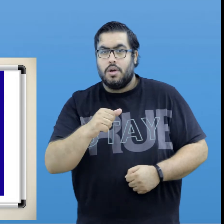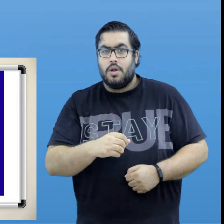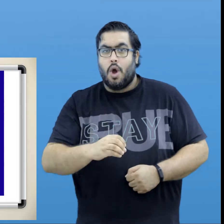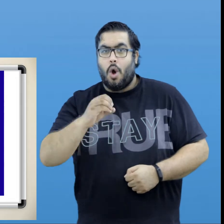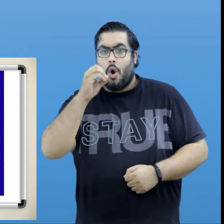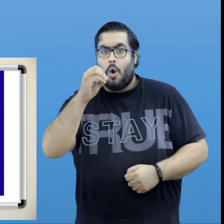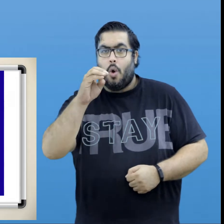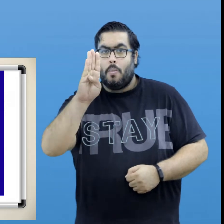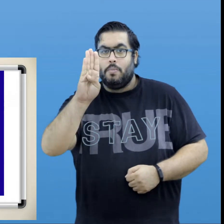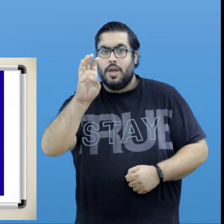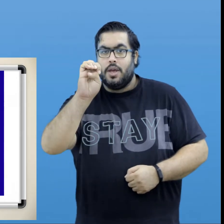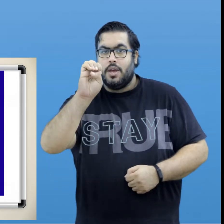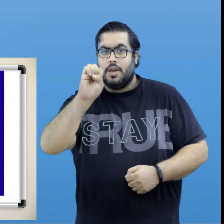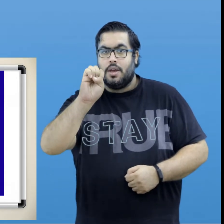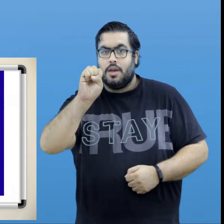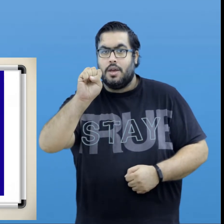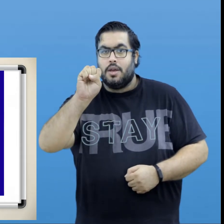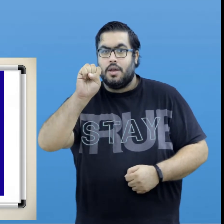one, obesity.